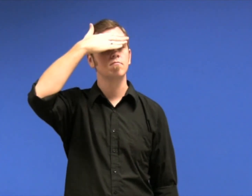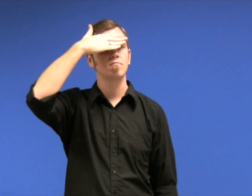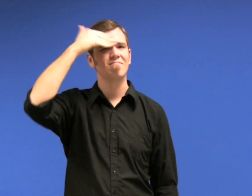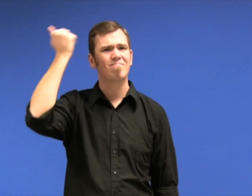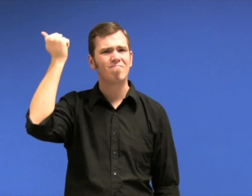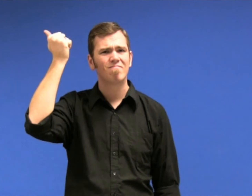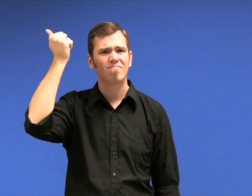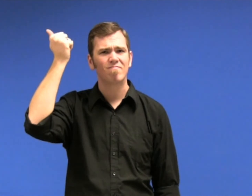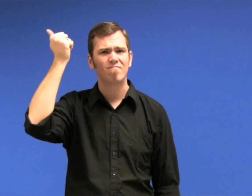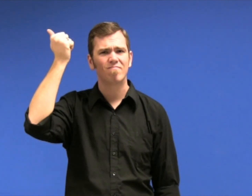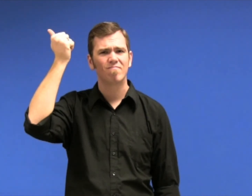forget,